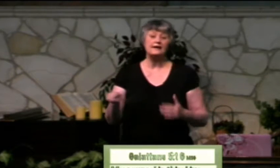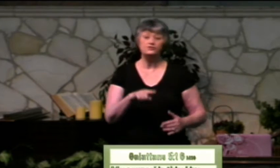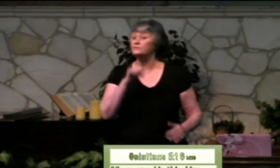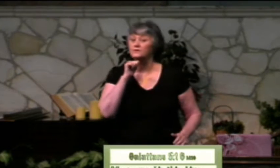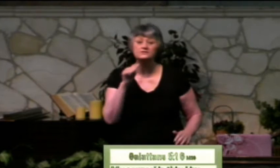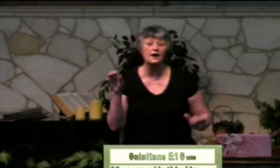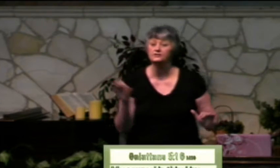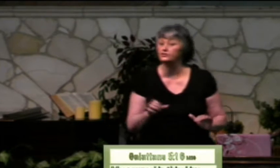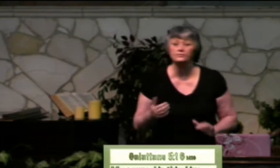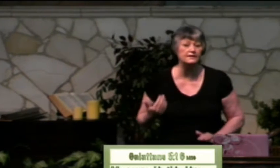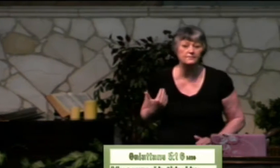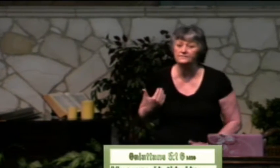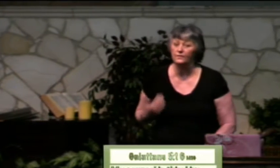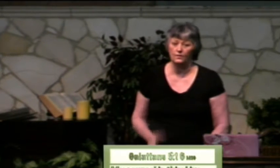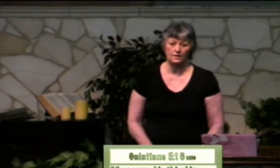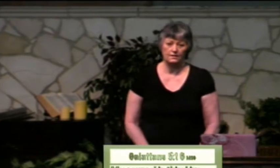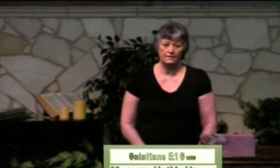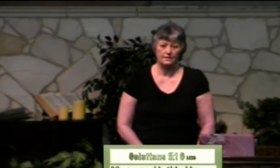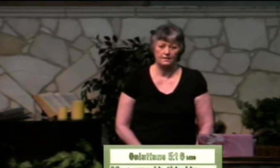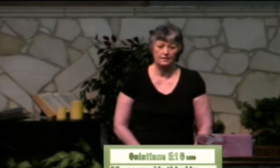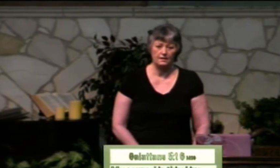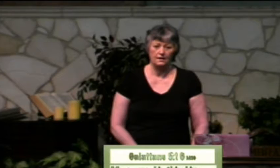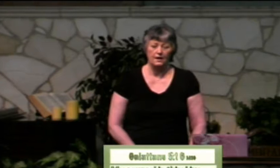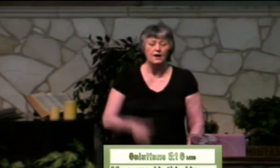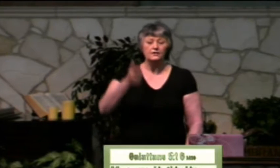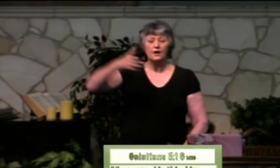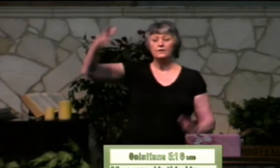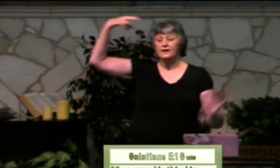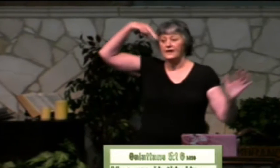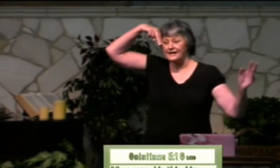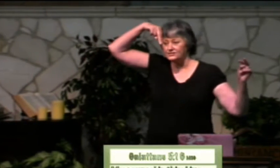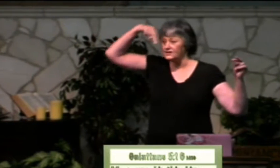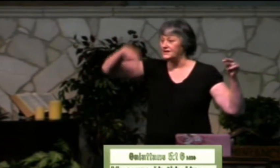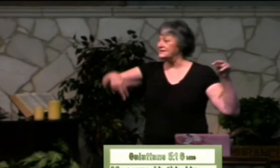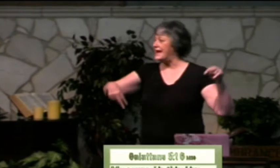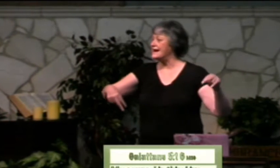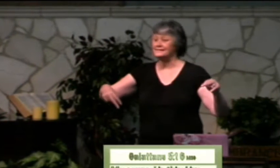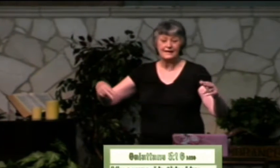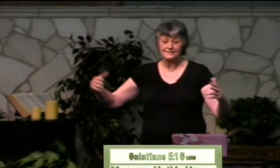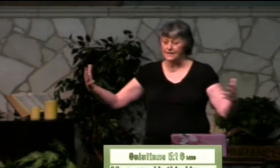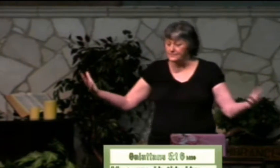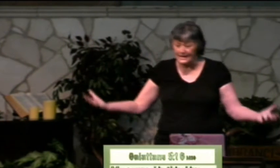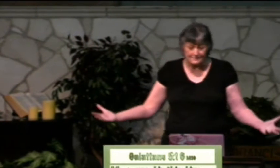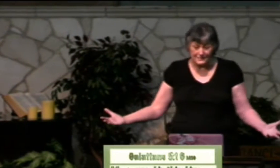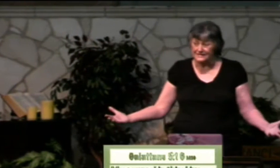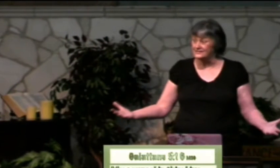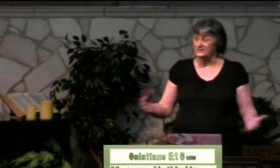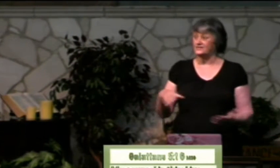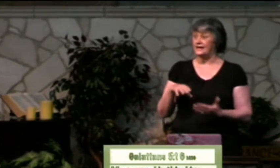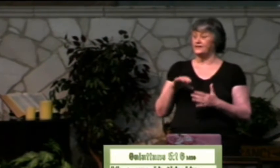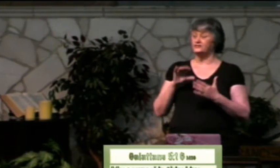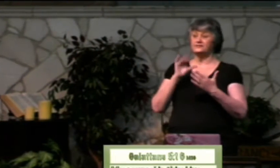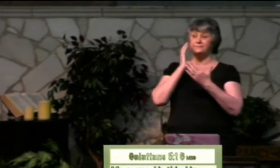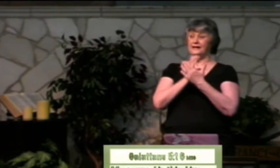you were not doing before. You know, God's looking down at people, and he's just saying, they're just a